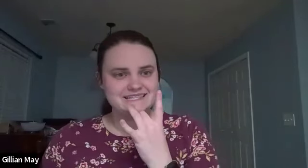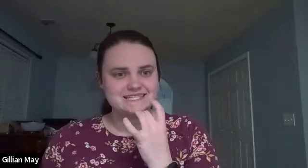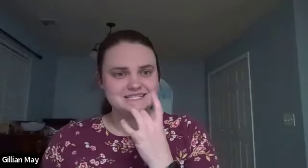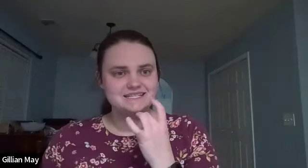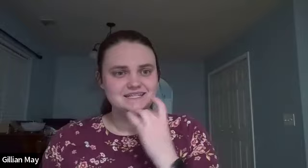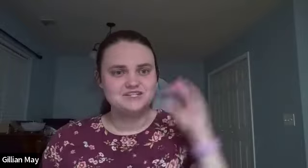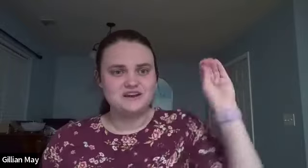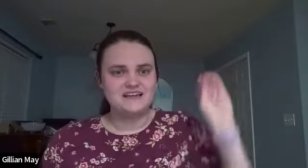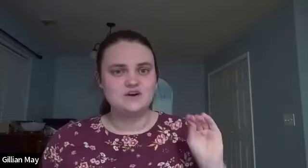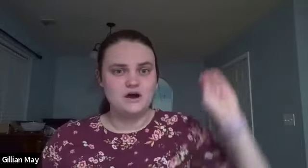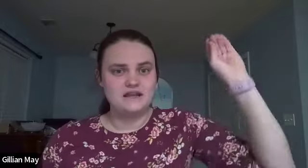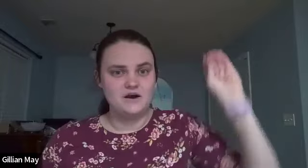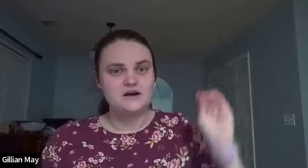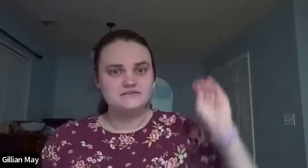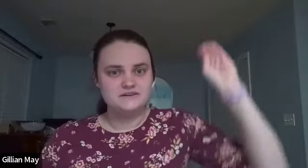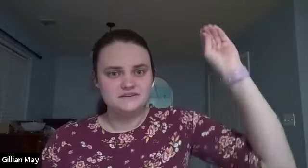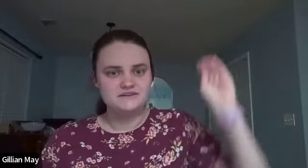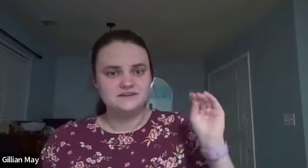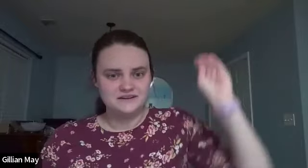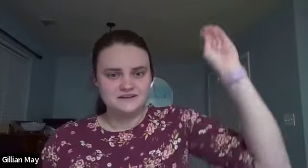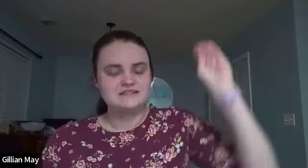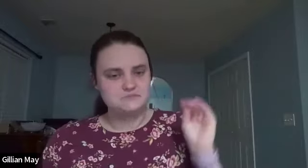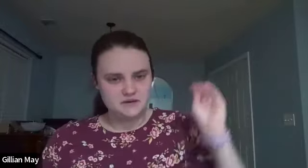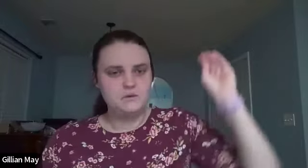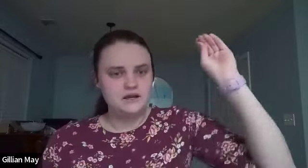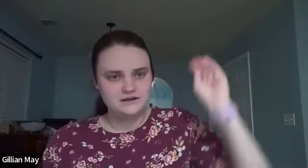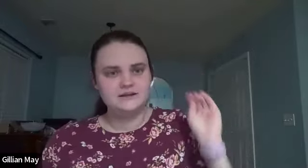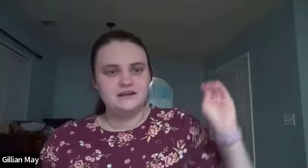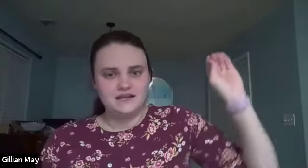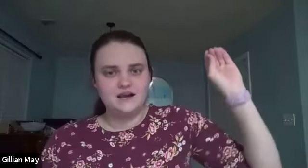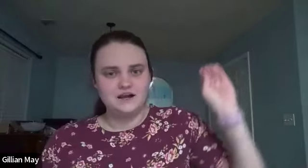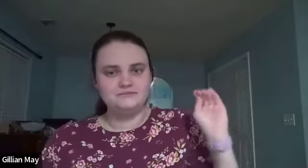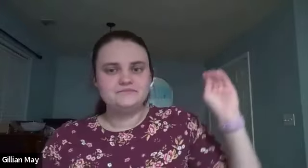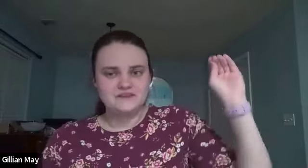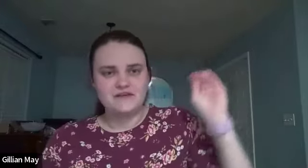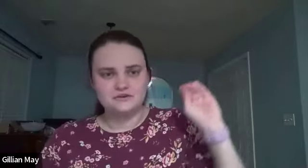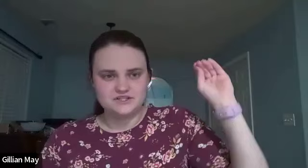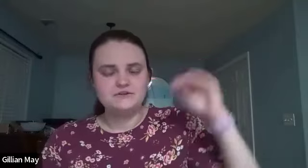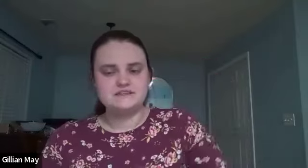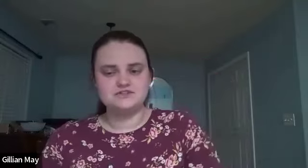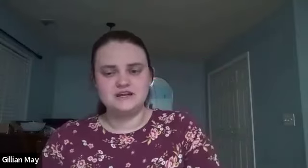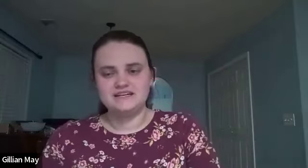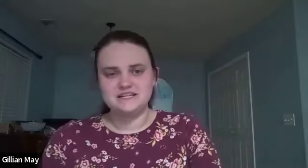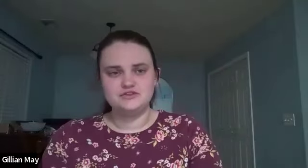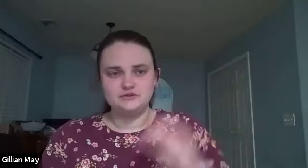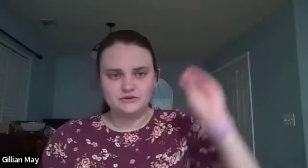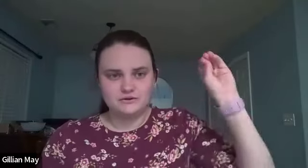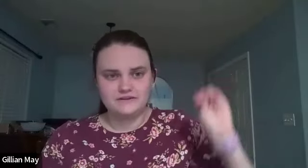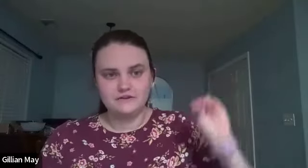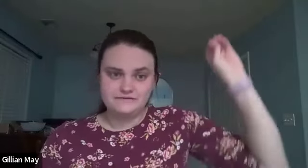lights, turning lights on and off. That's a big one. That they'll do is if you're trying to get attention, they'll flicker